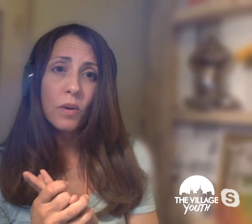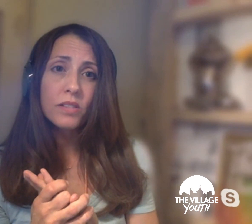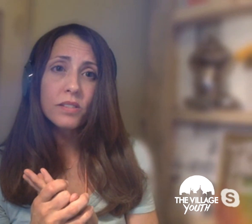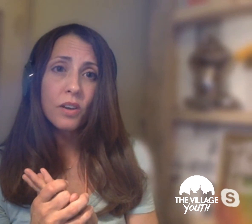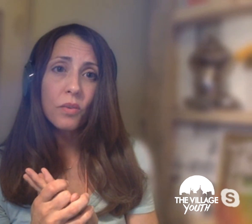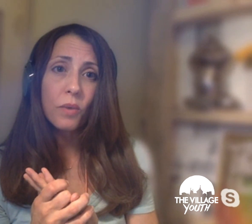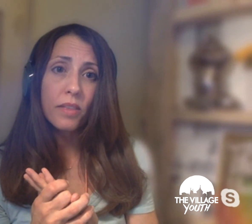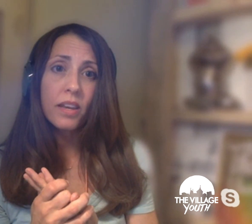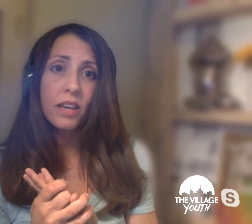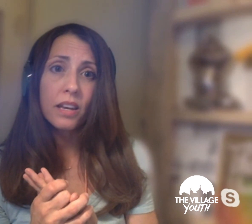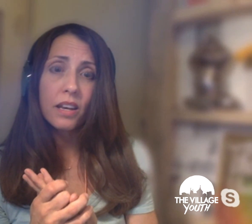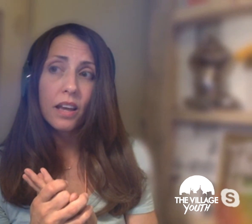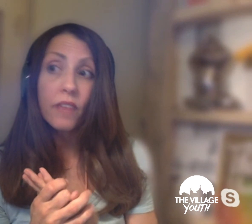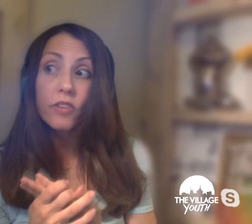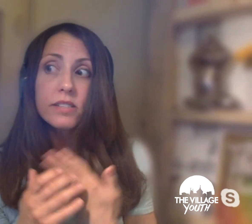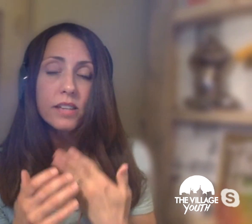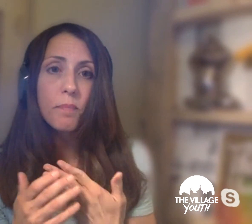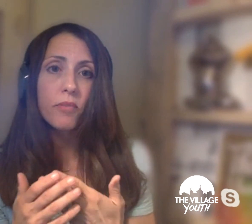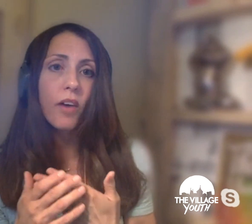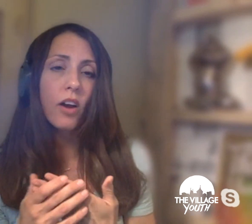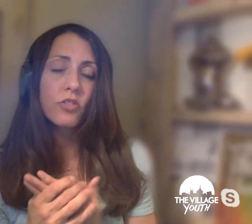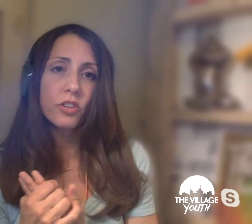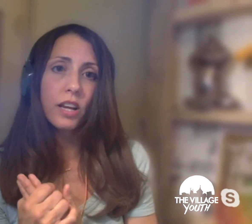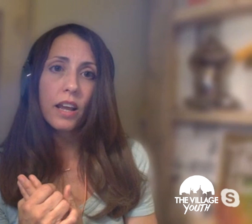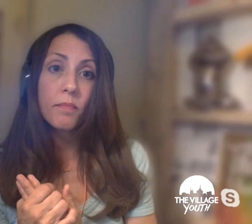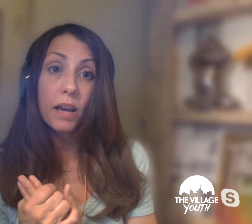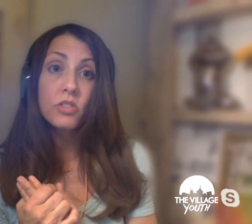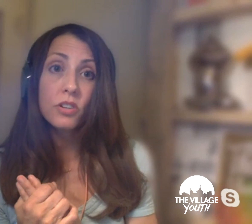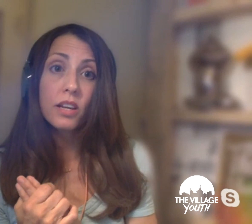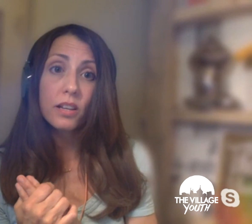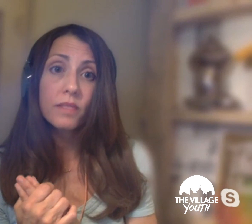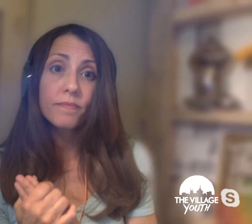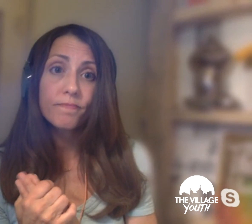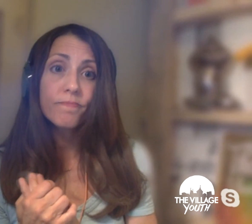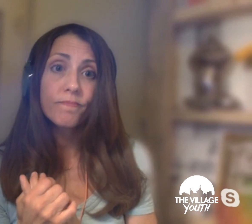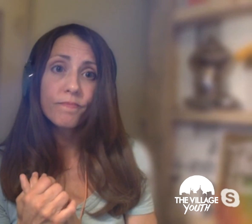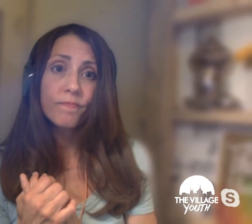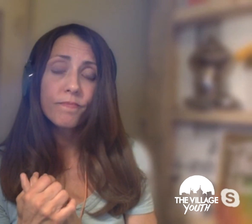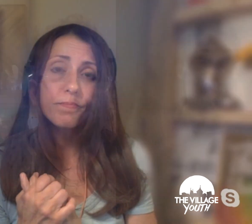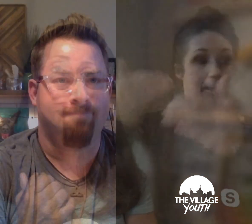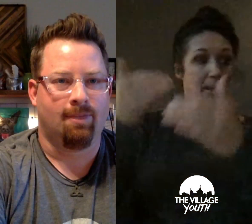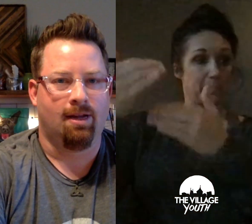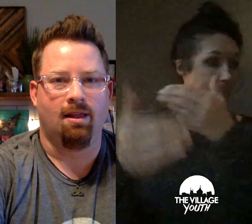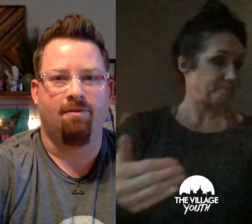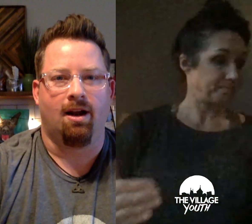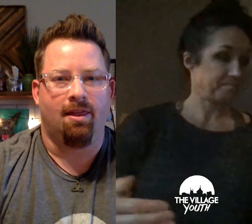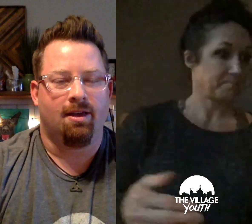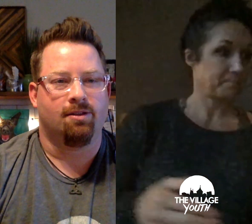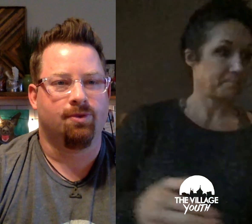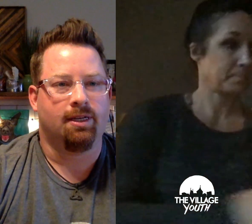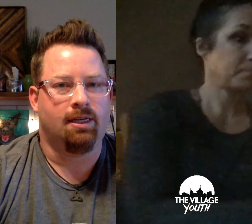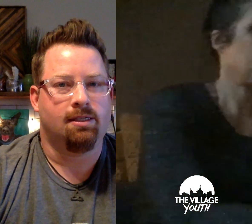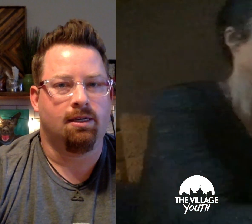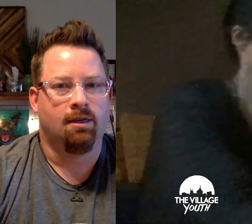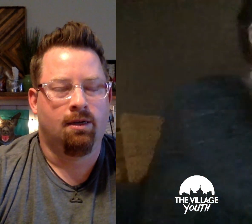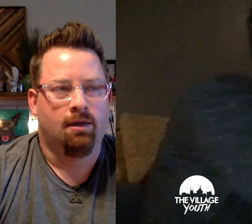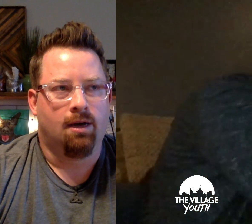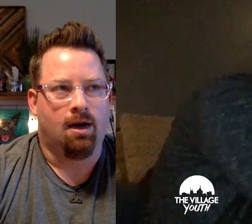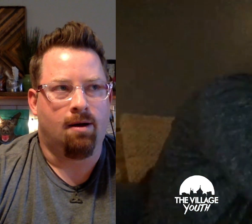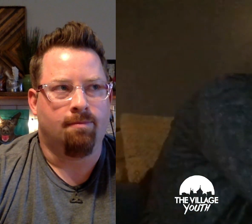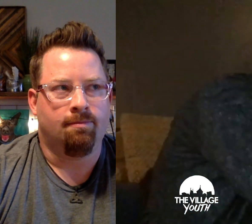how he was so within every step of our journey and my journey. I love that. I think it's really